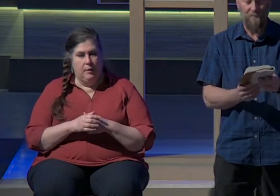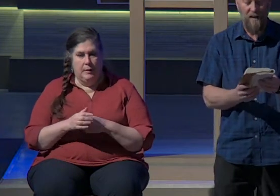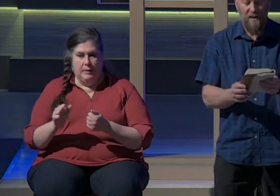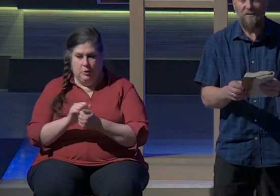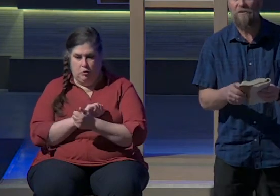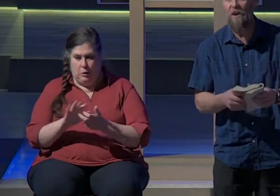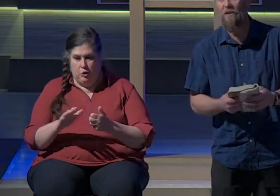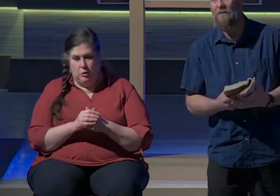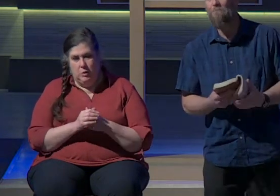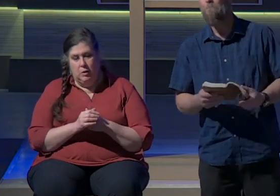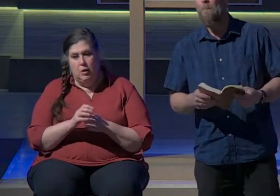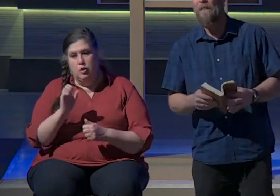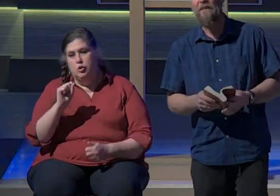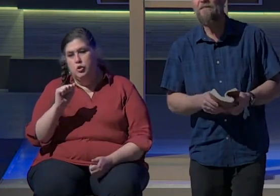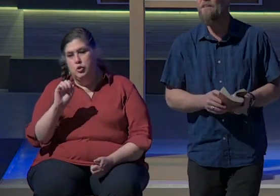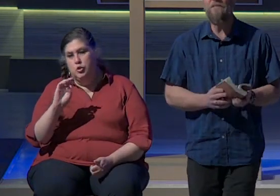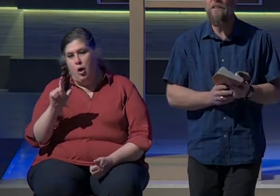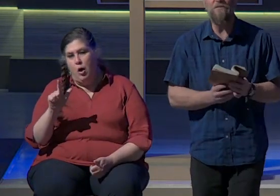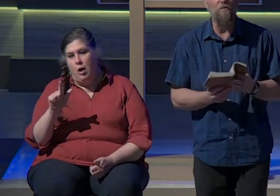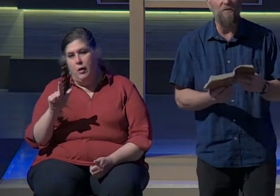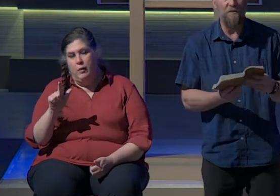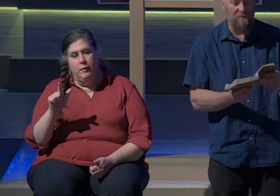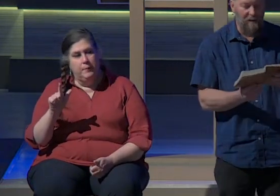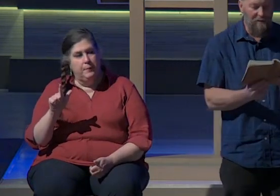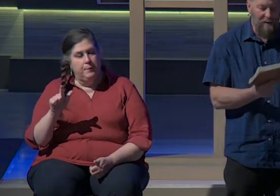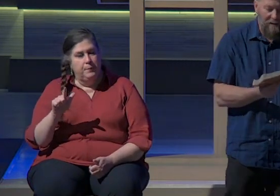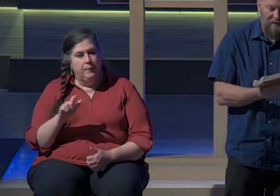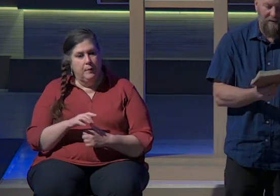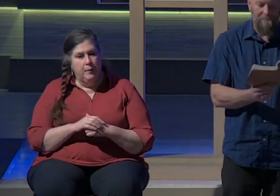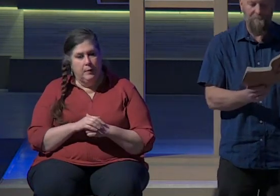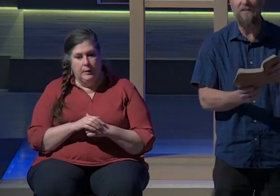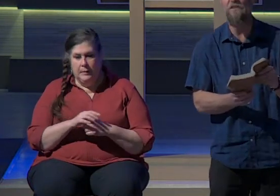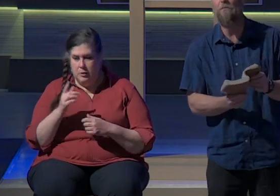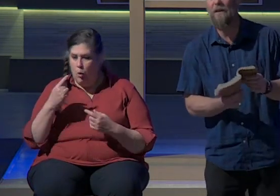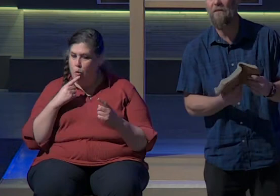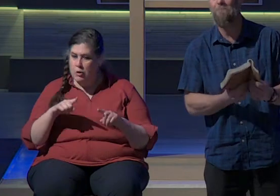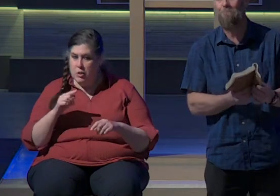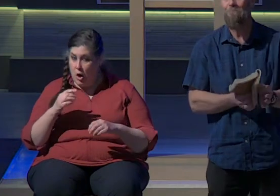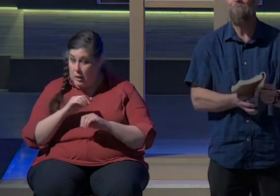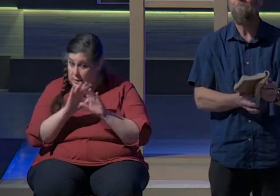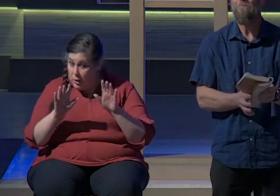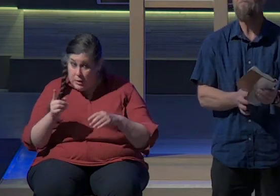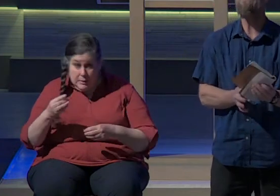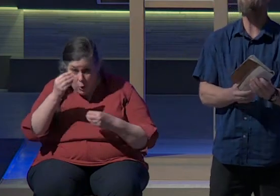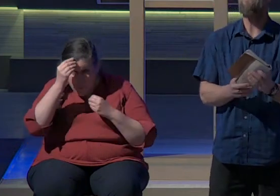destruction. Saul, that's his orders are very, very clear. Does he obey them?